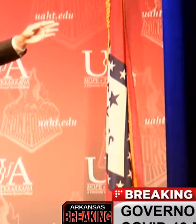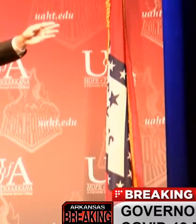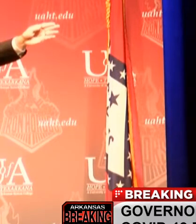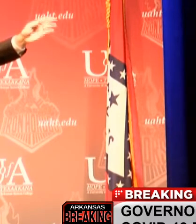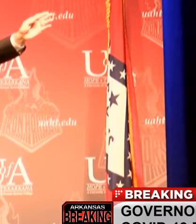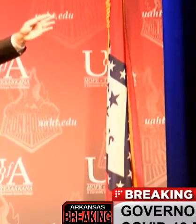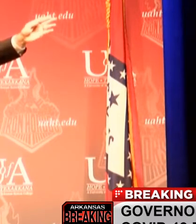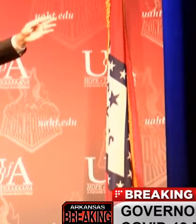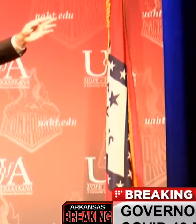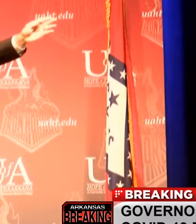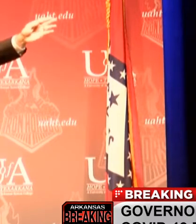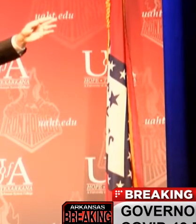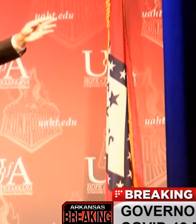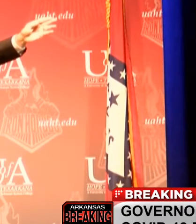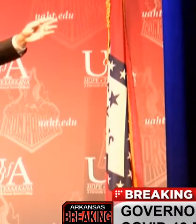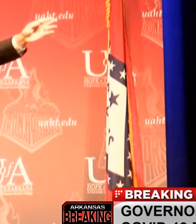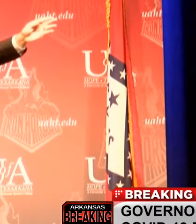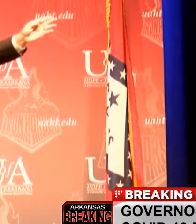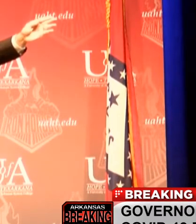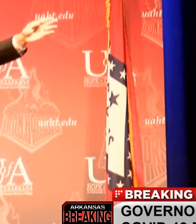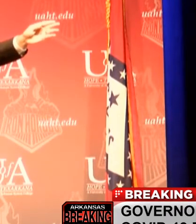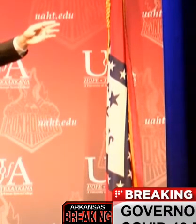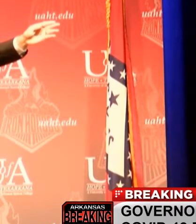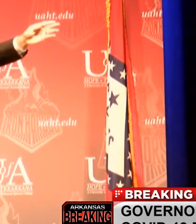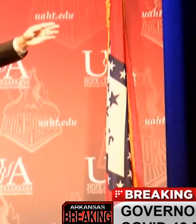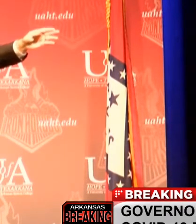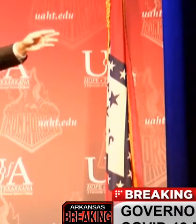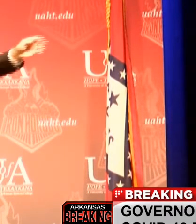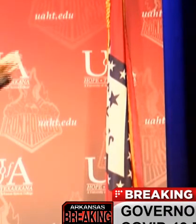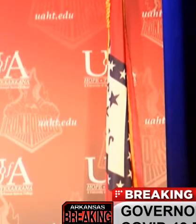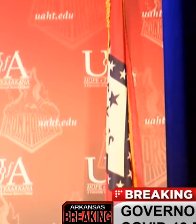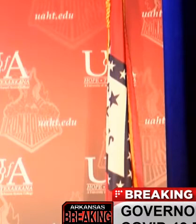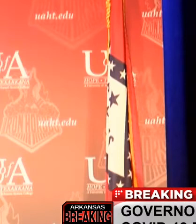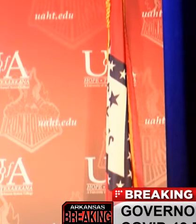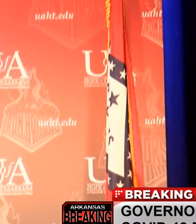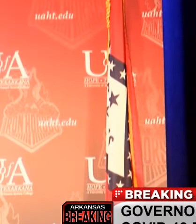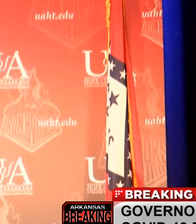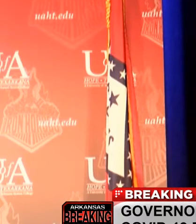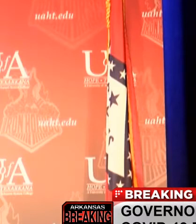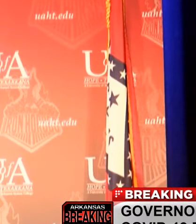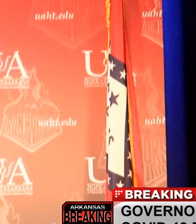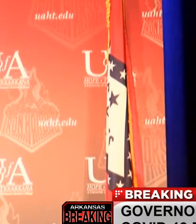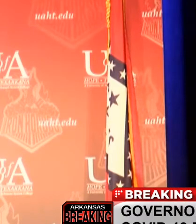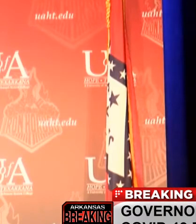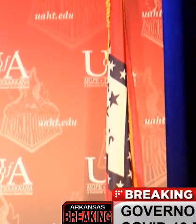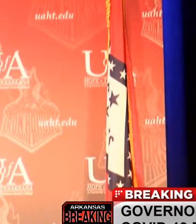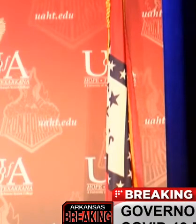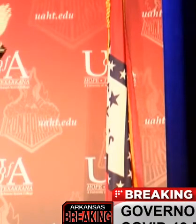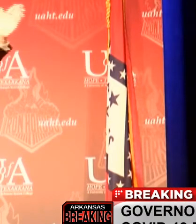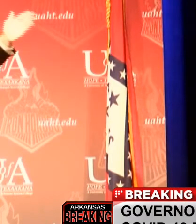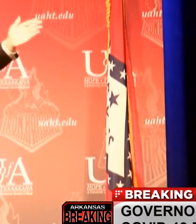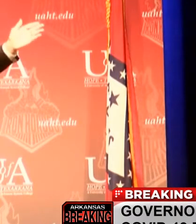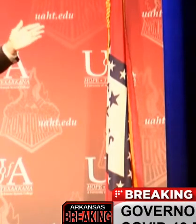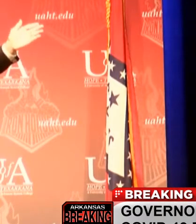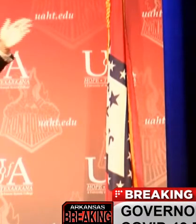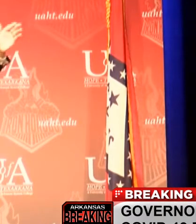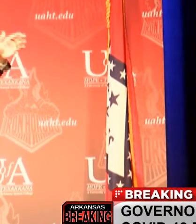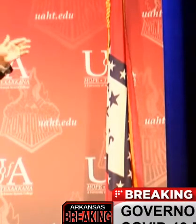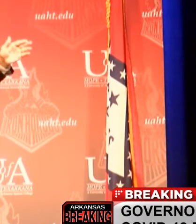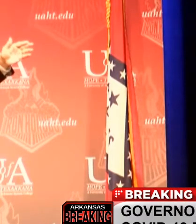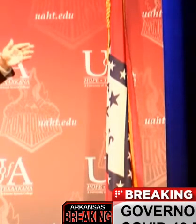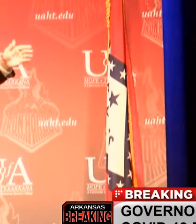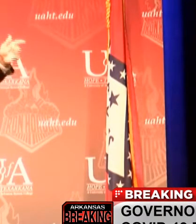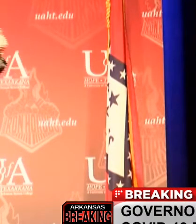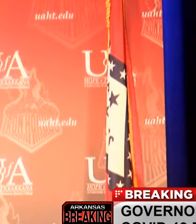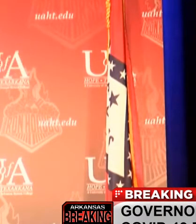the highest growth in cases at 7.9% growth from October 4 to